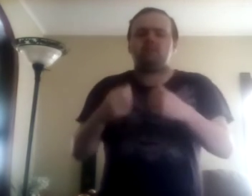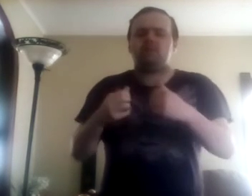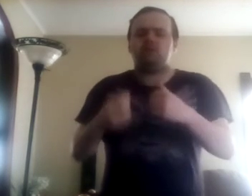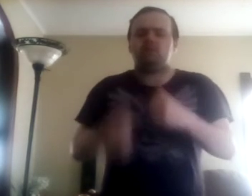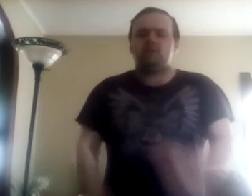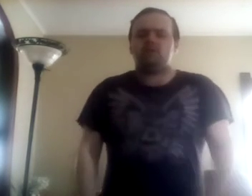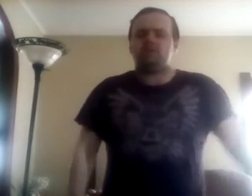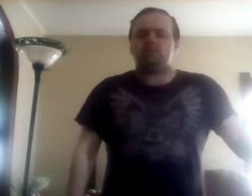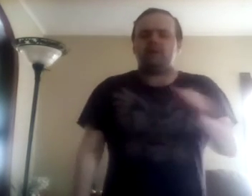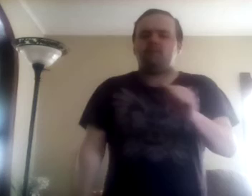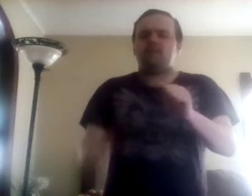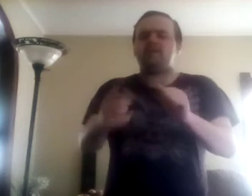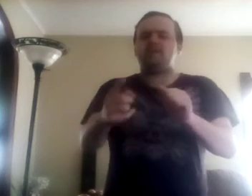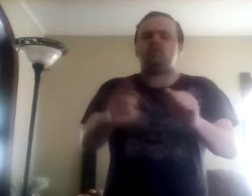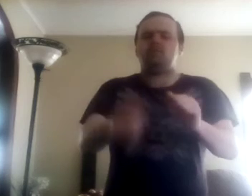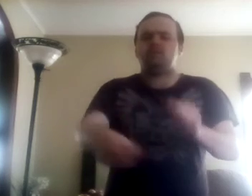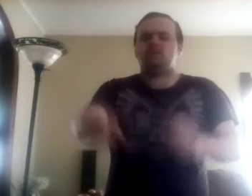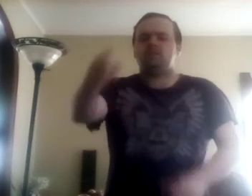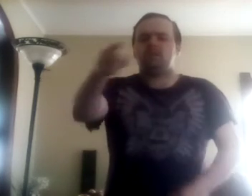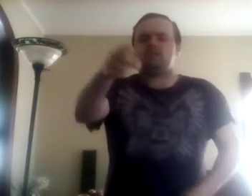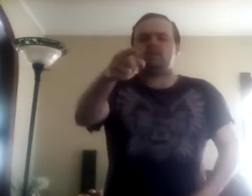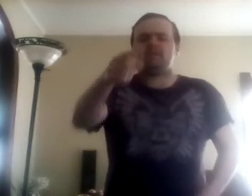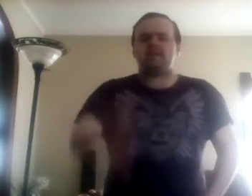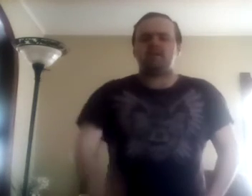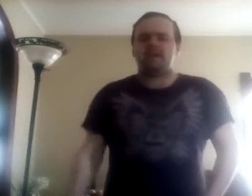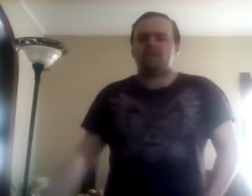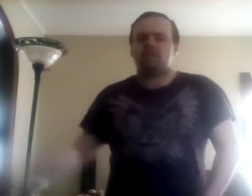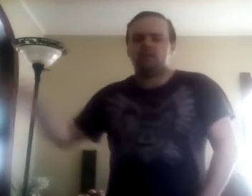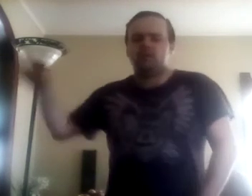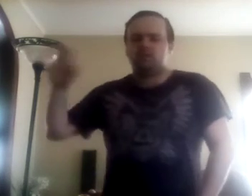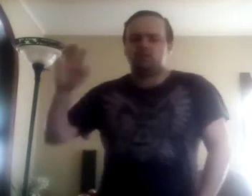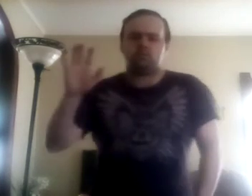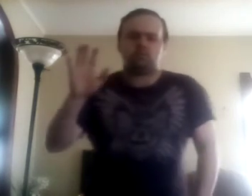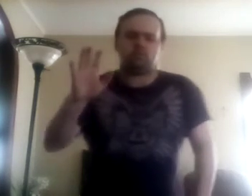Beebe. This is about. Thank you. Good day, good night.